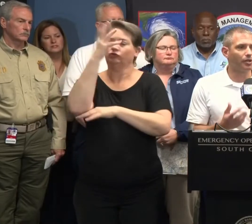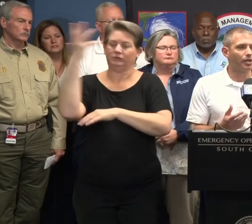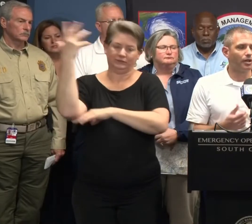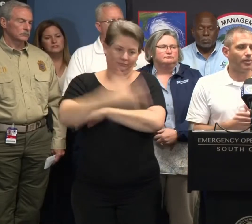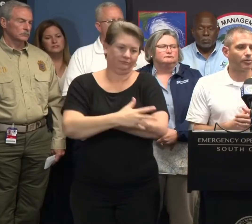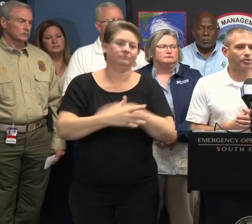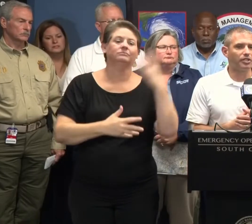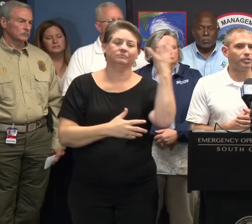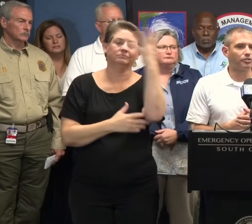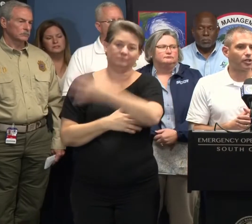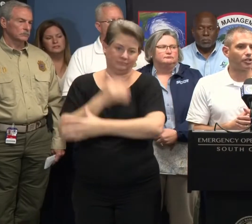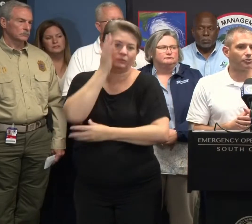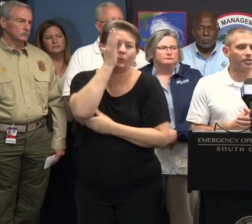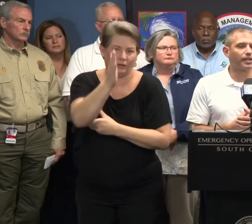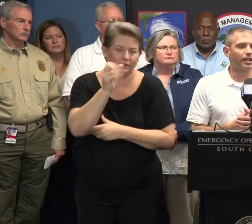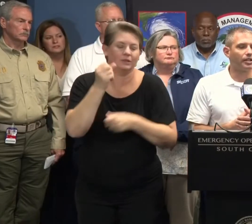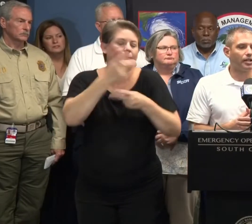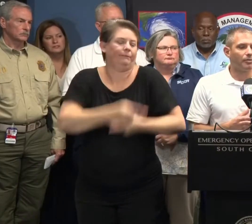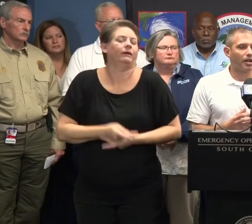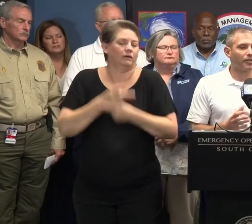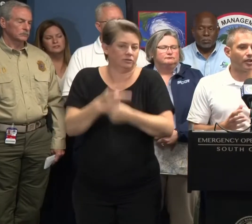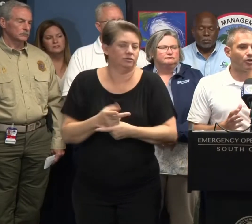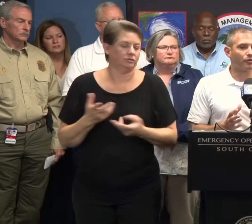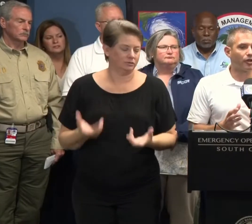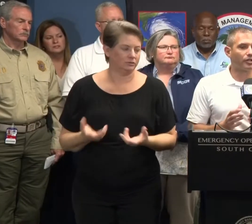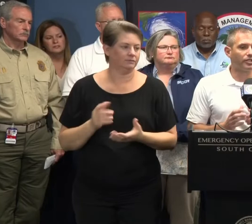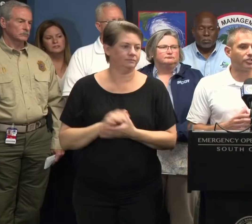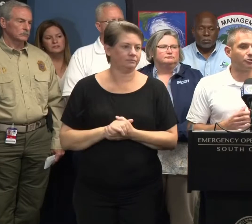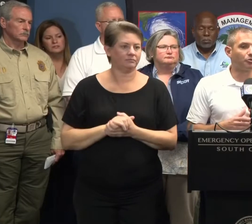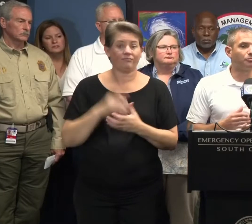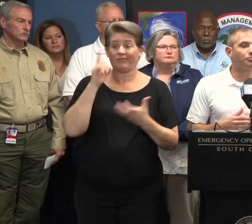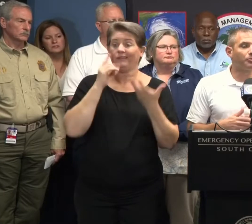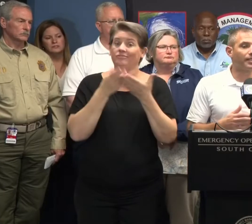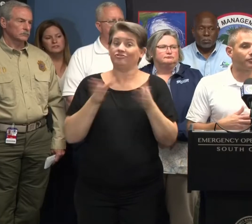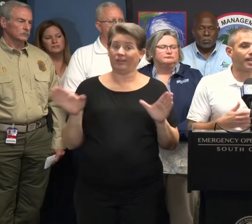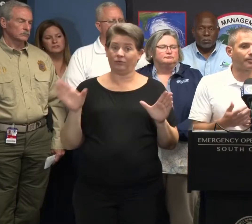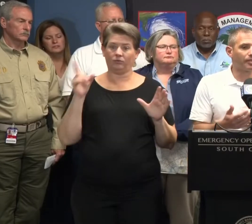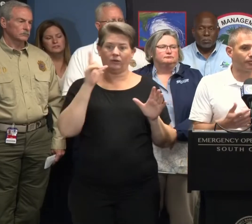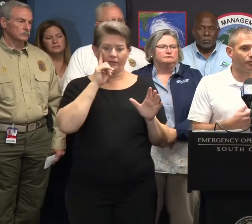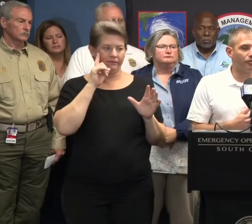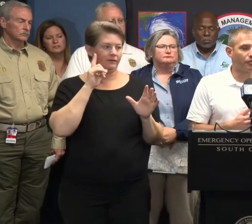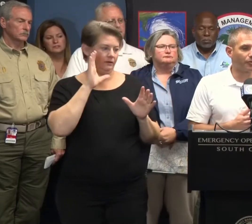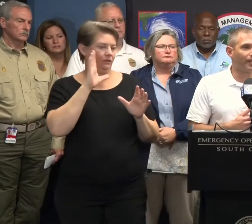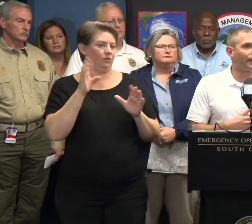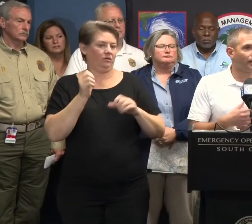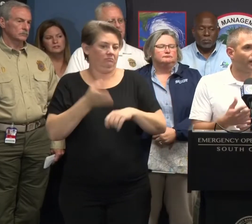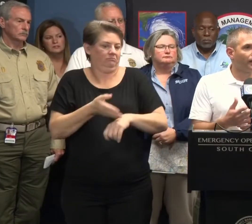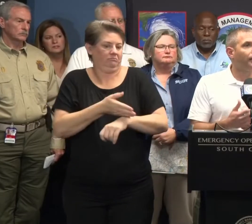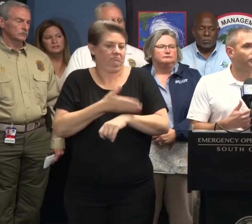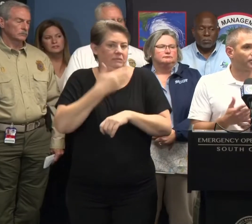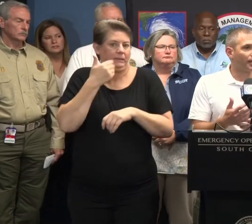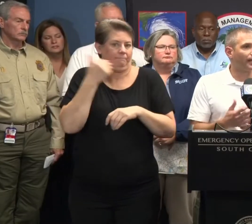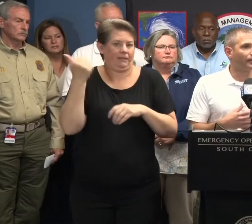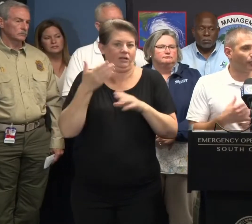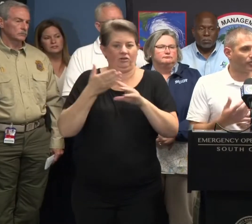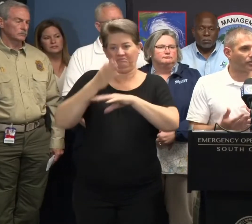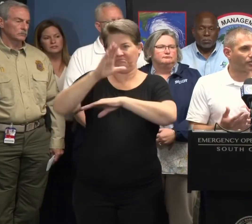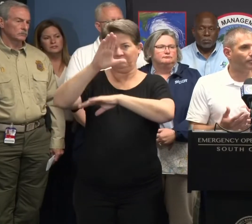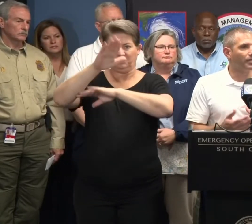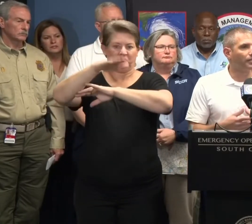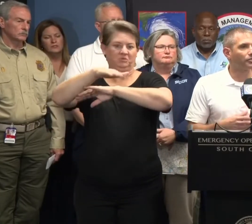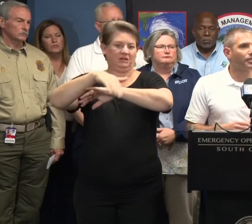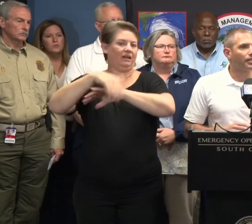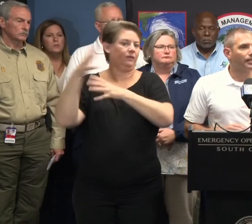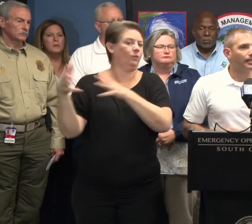down. So people just need to use caution with that. But I think overall conditions will begin to rapidly improve once we get into tonight and the winds